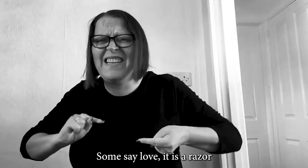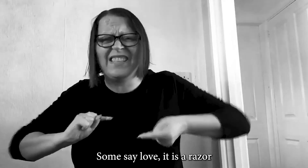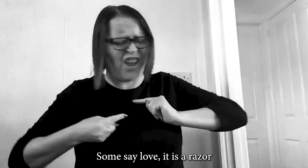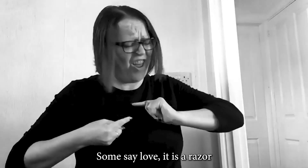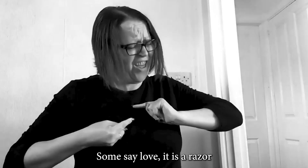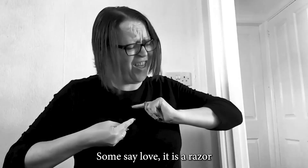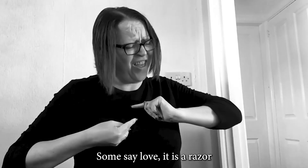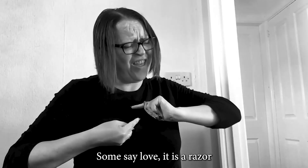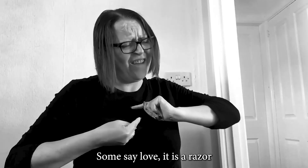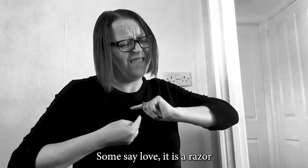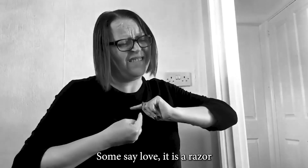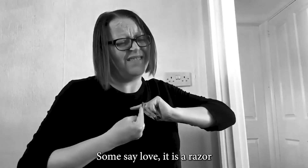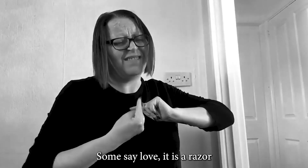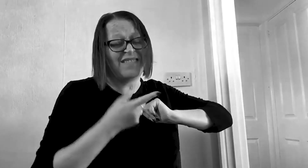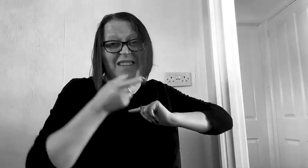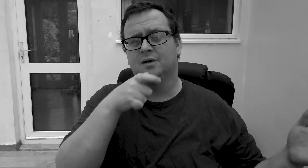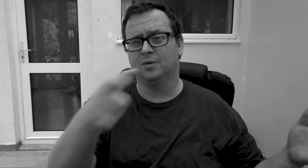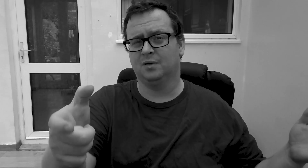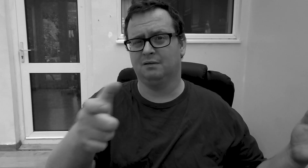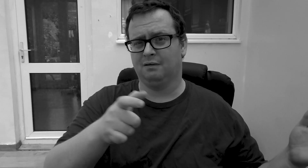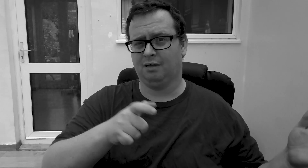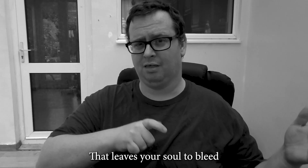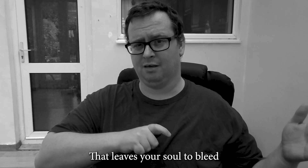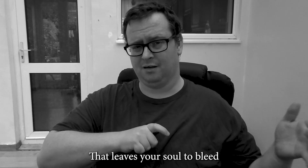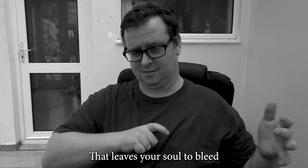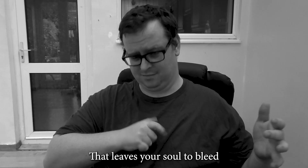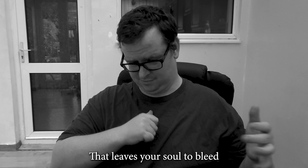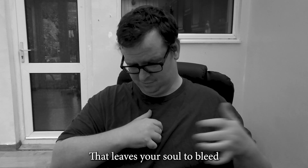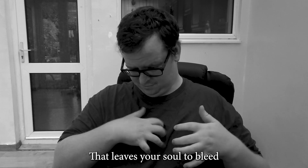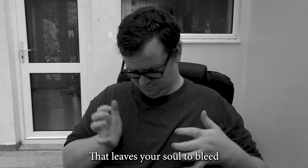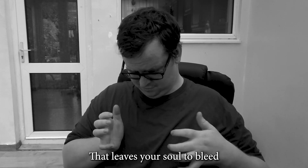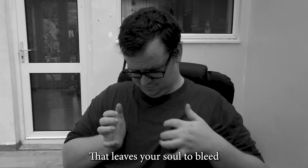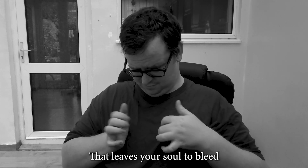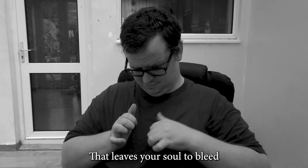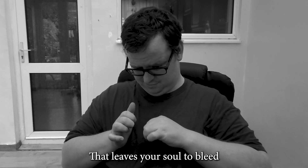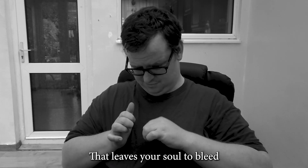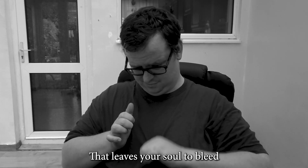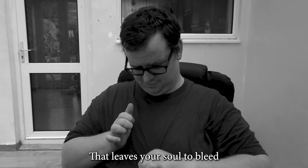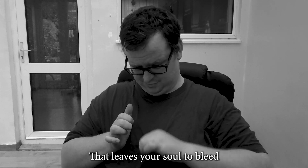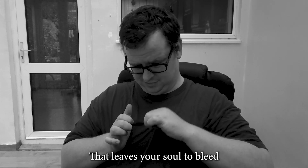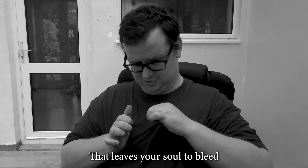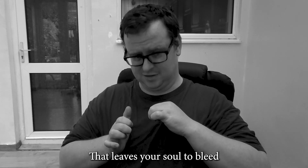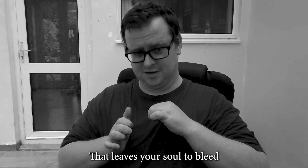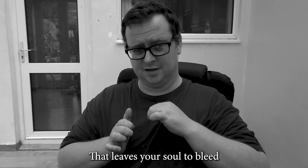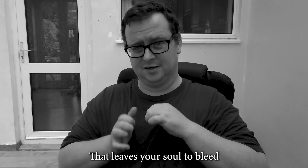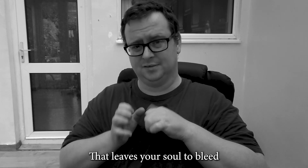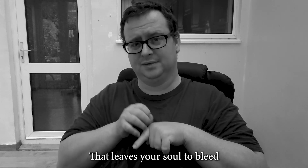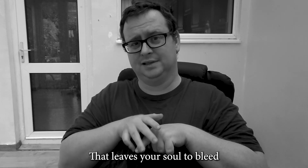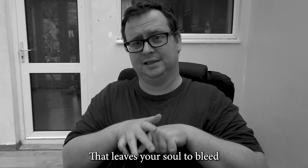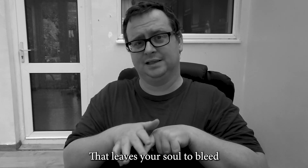razor that leaves your soul to